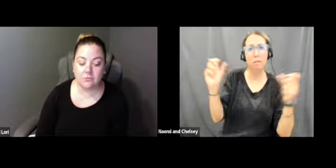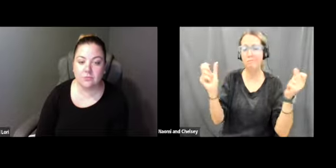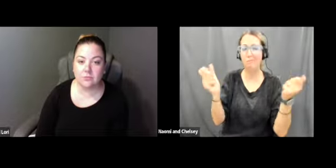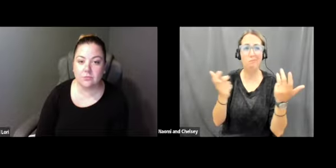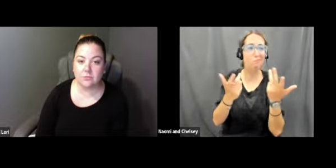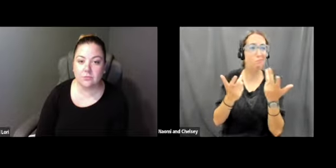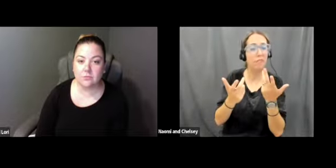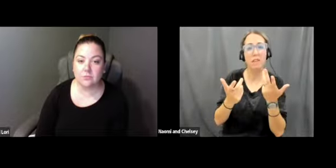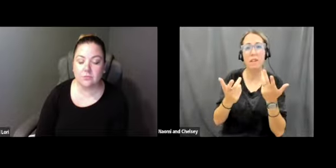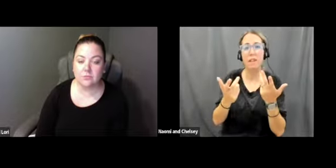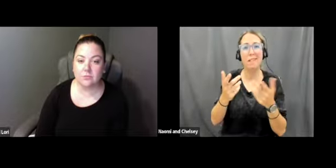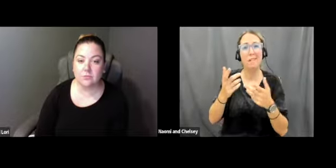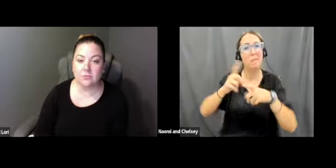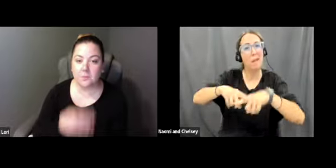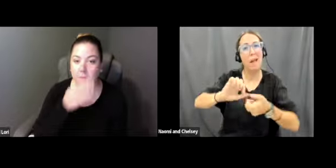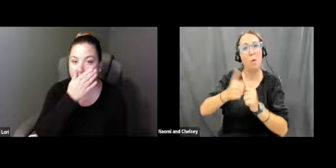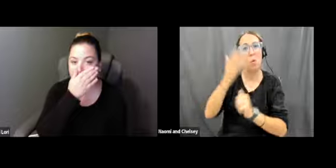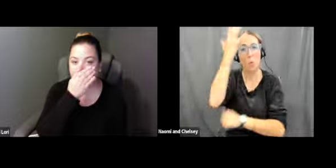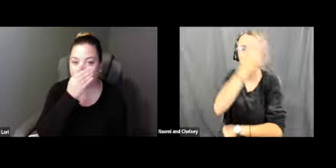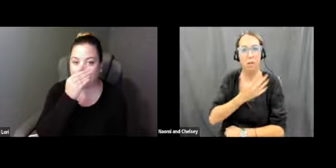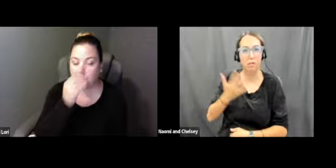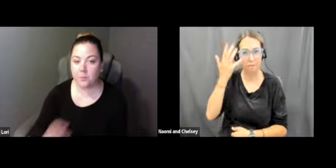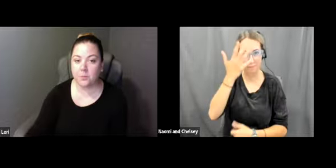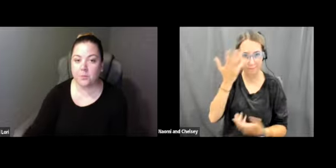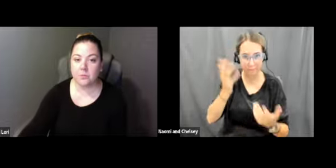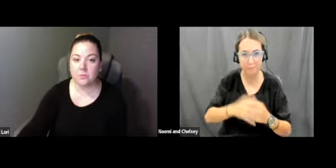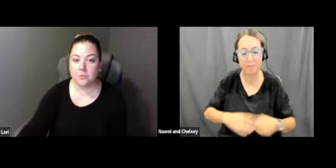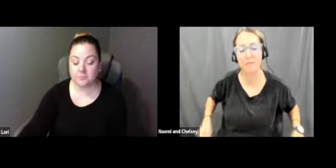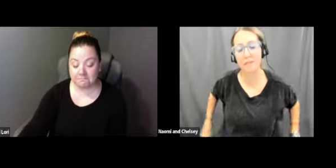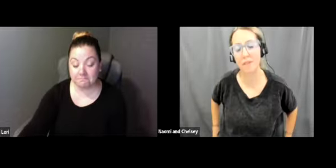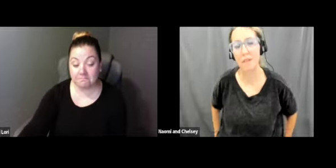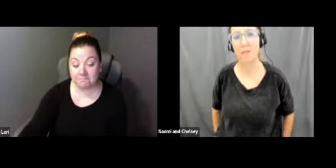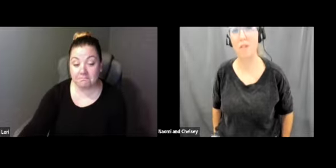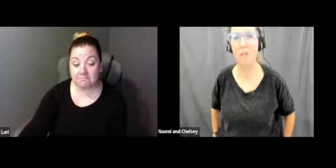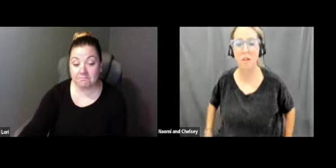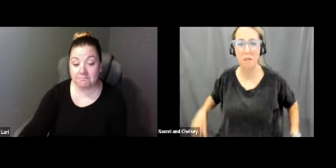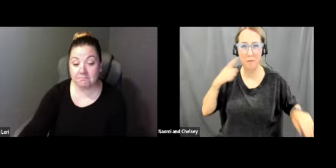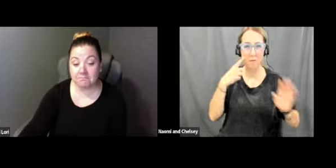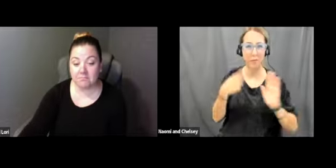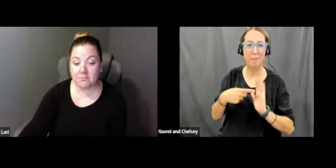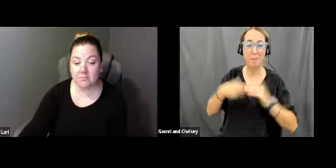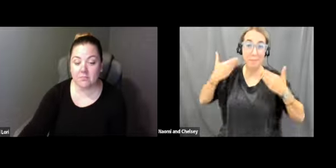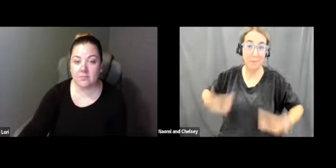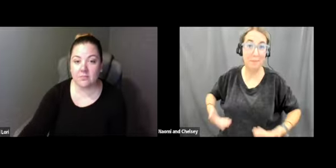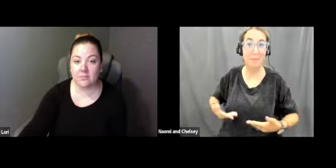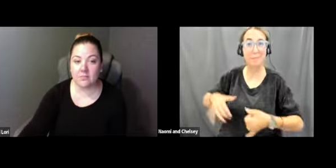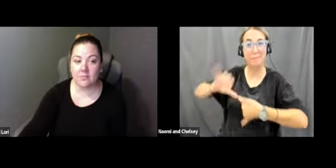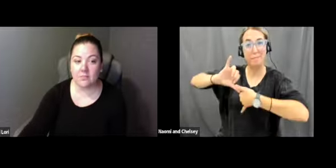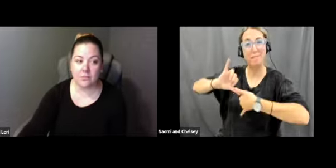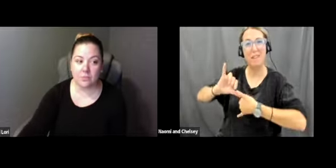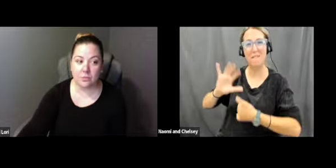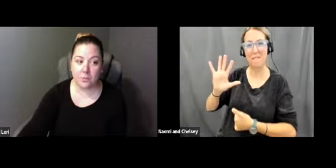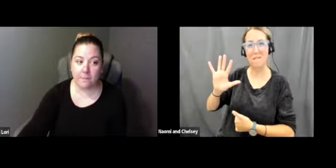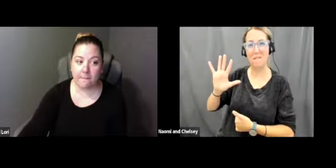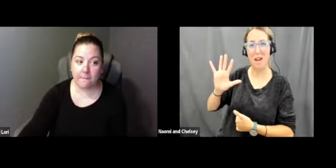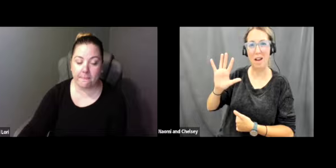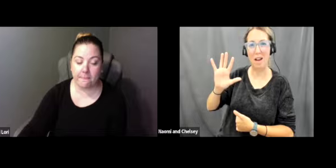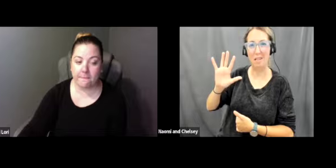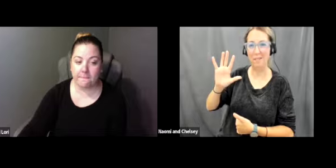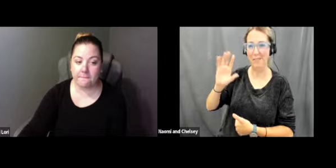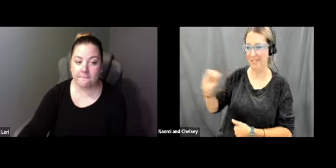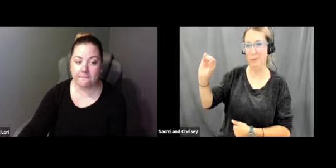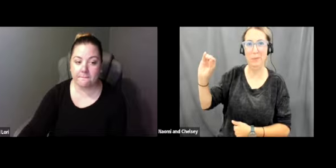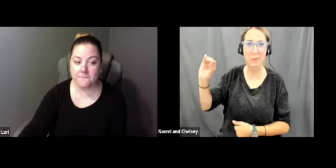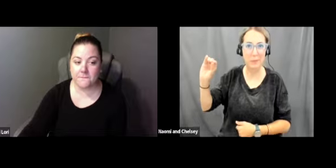that you're supposed to play. So, for example, I am 5 feet tall. I'm really short, and people always assume that I'm